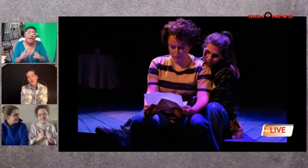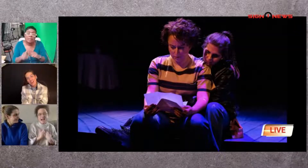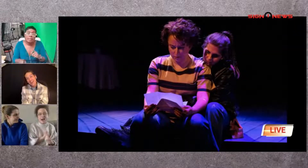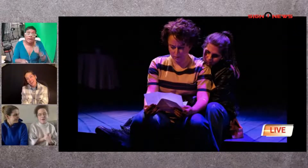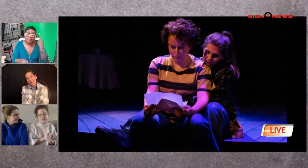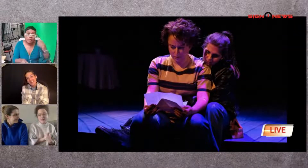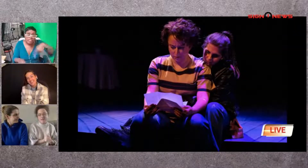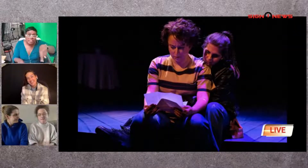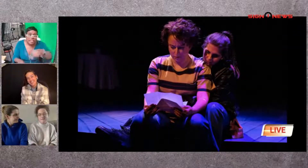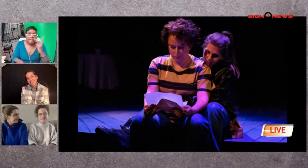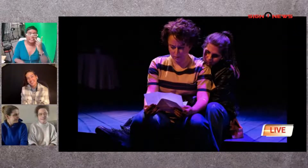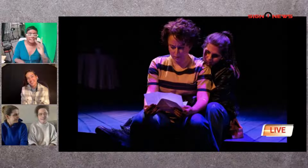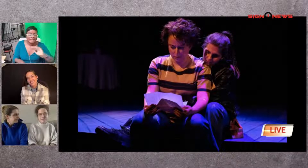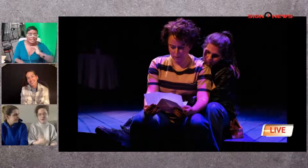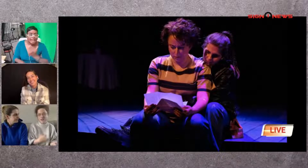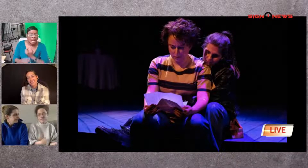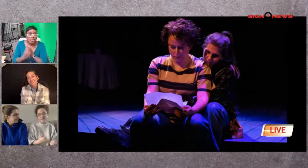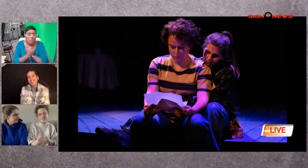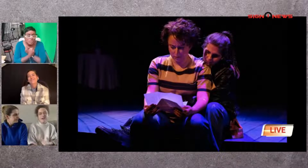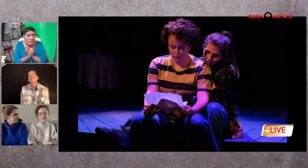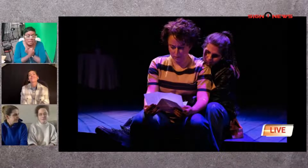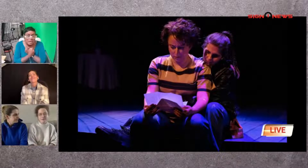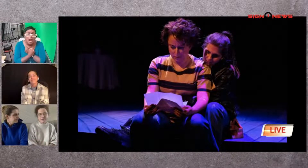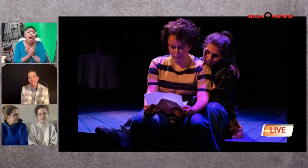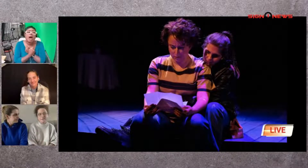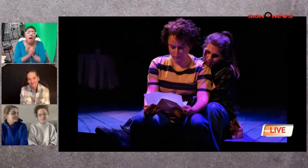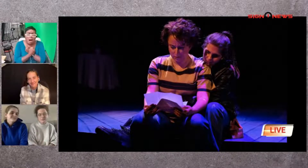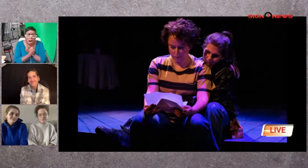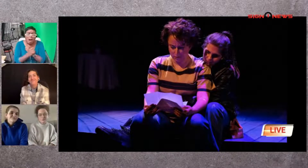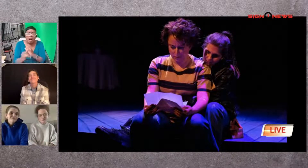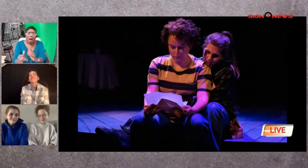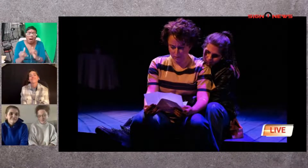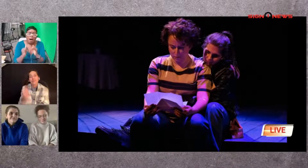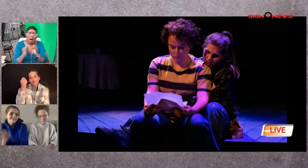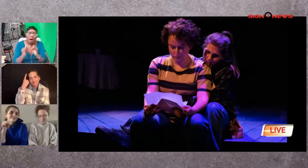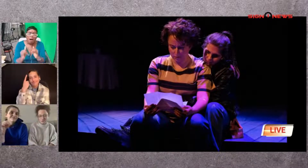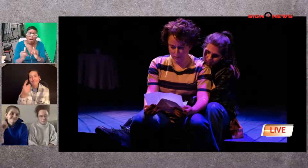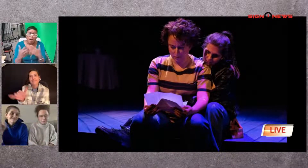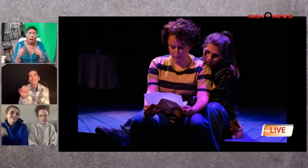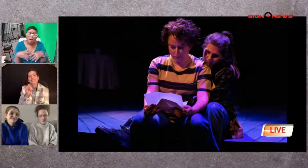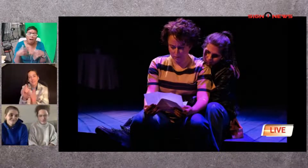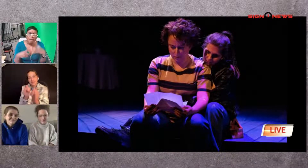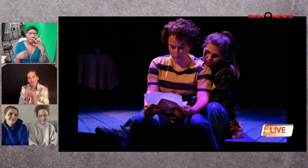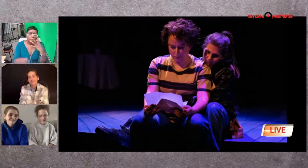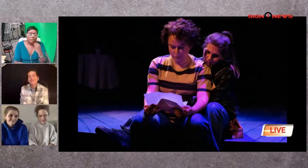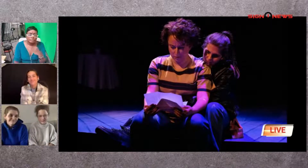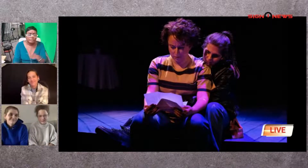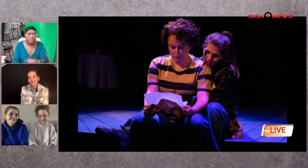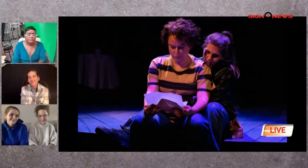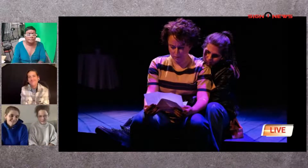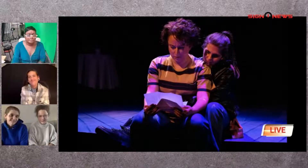to see our love in the same way they saw everybody else's was beautiful.